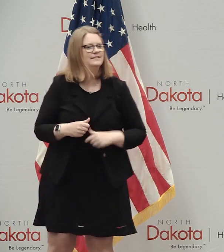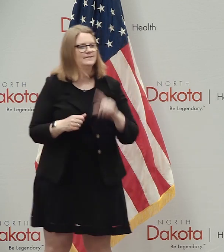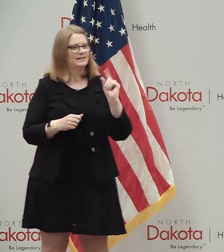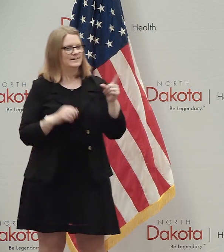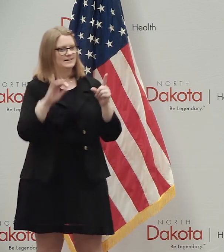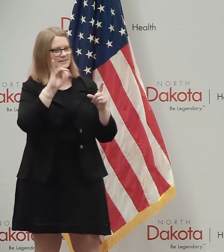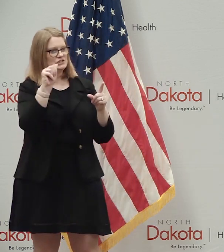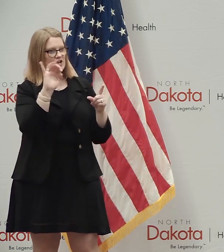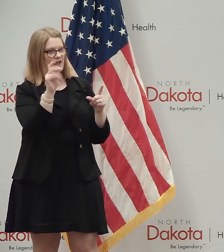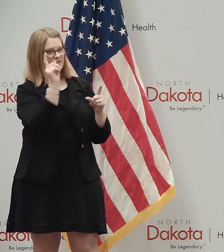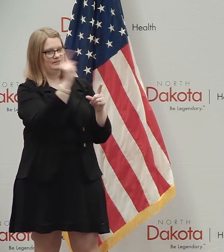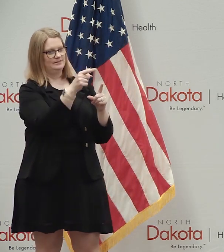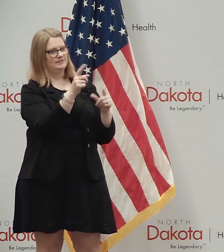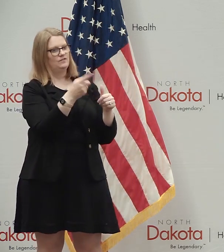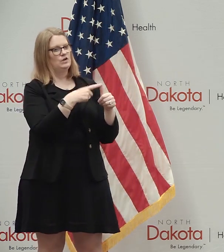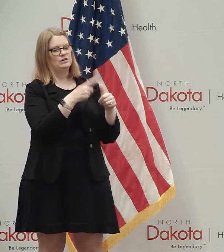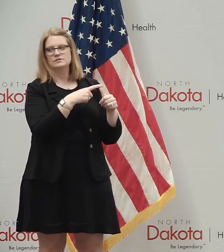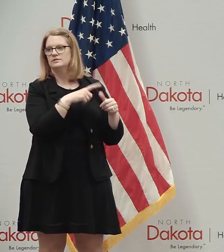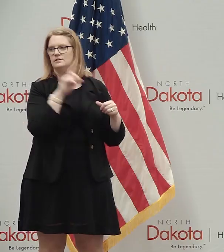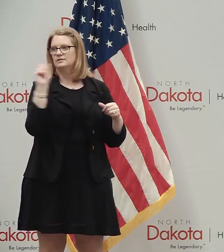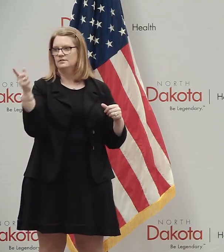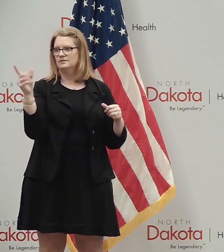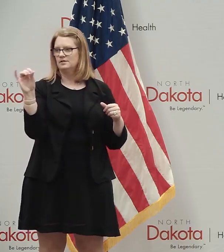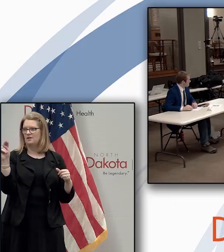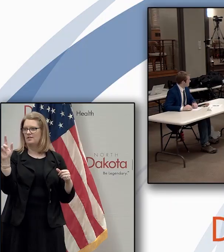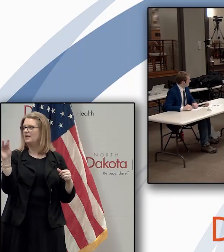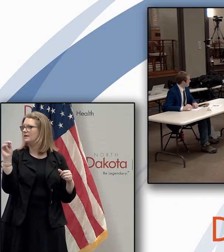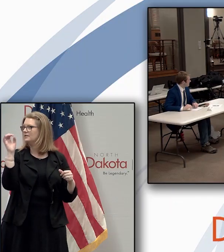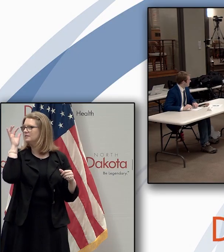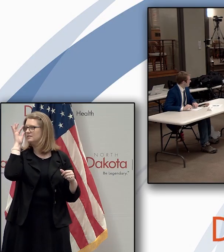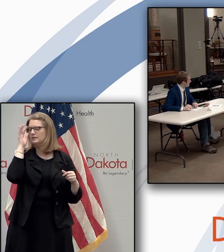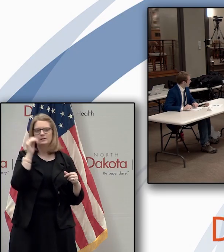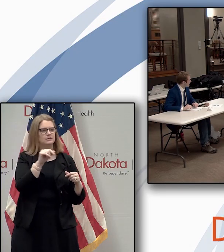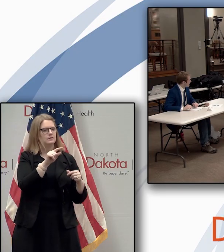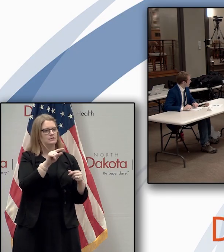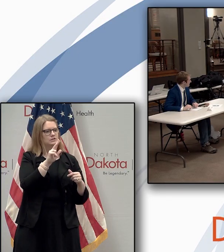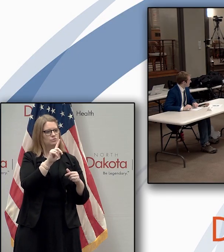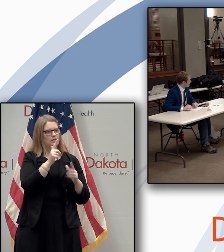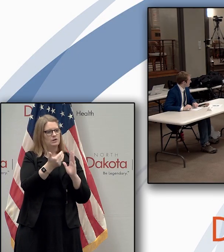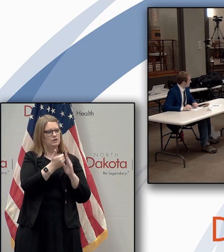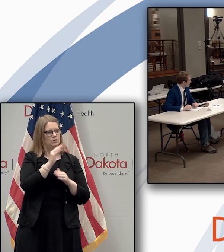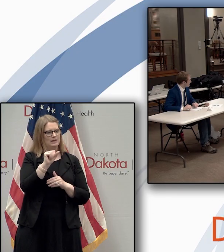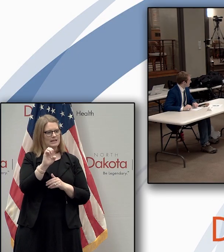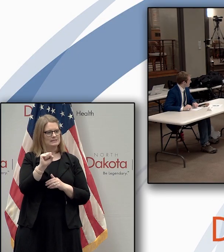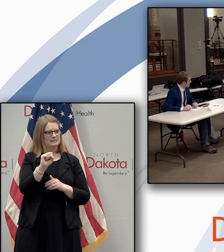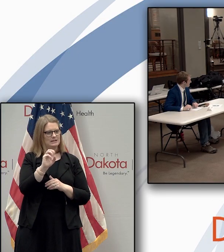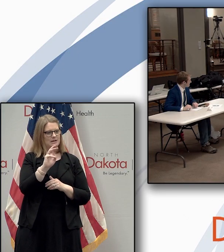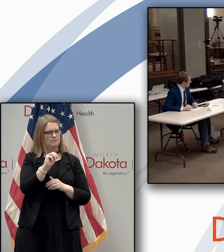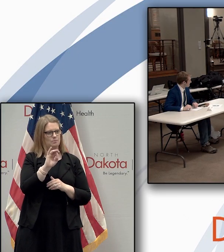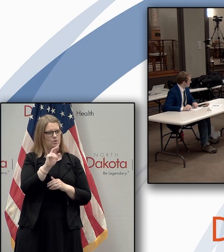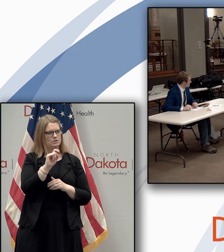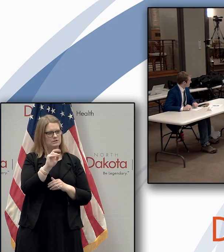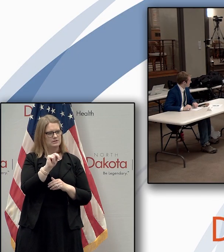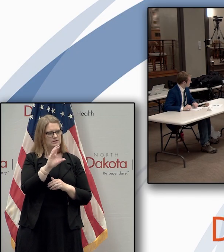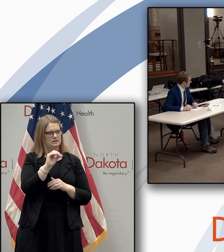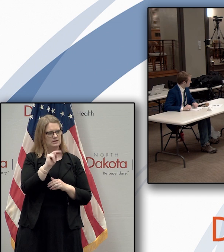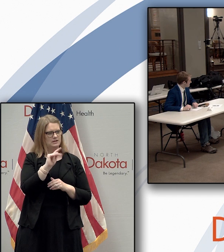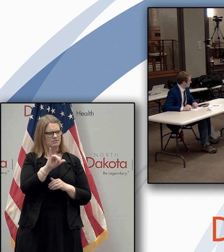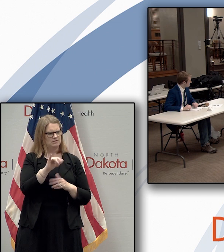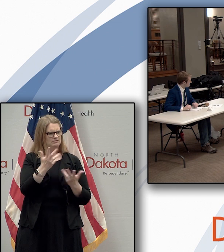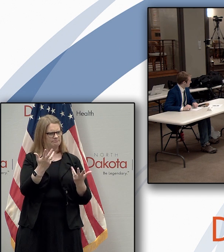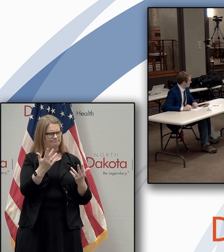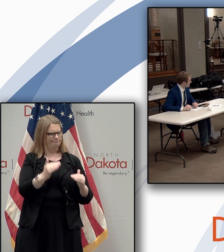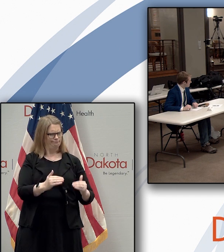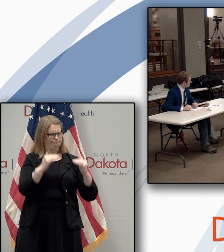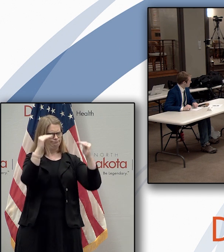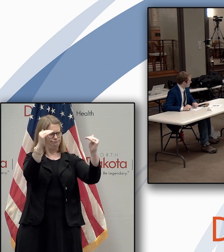with Jack first, and then we're going to go to online. 23 new cases in Morton County today, Governor. Could you address that jump,